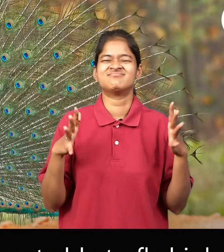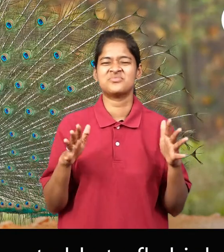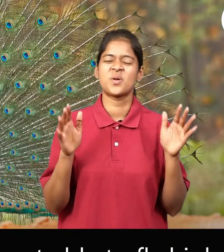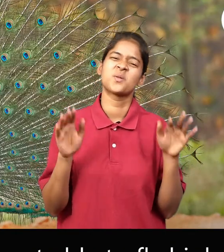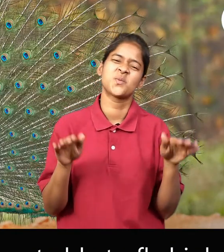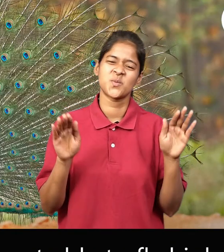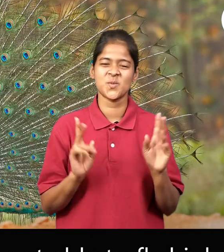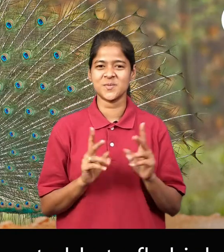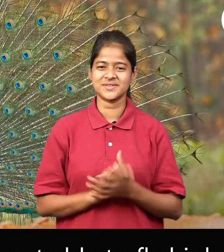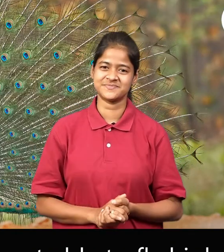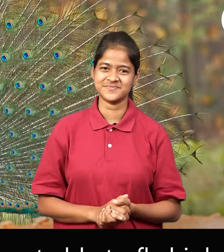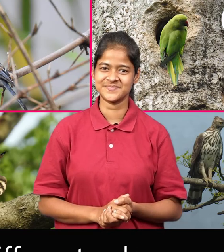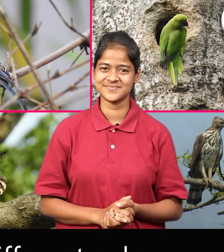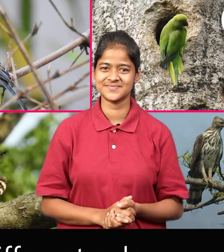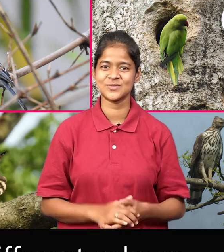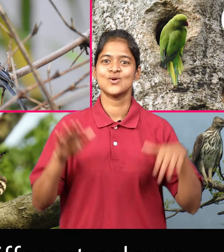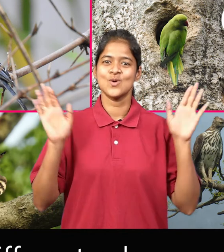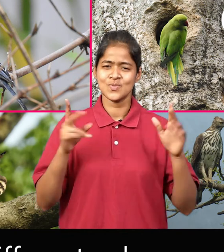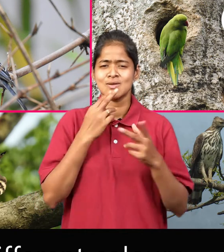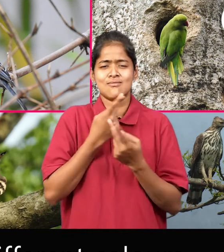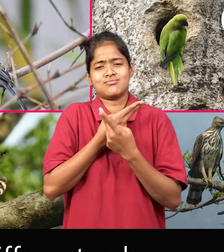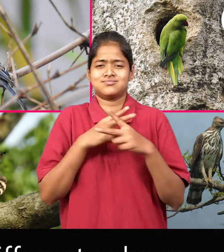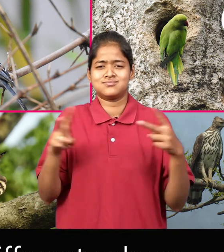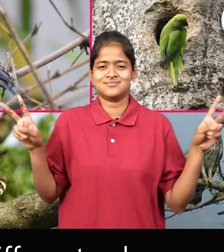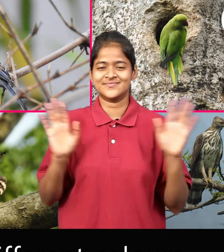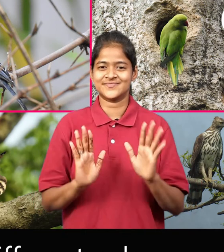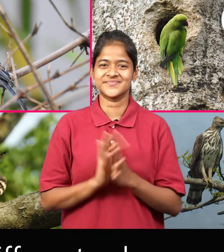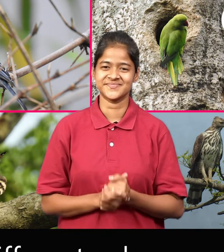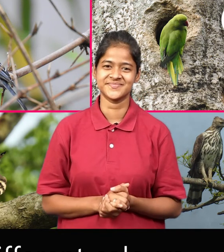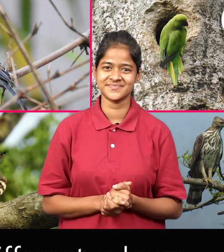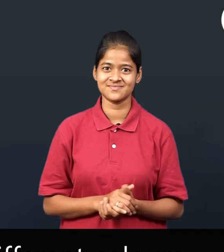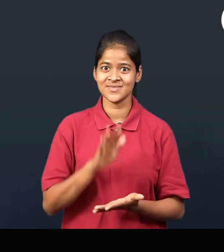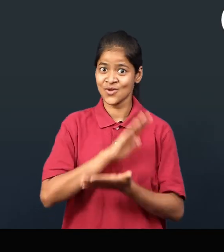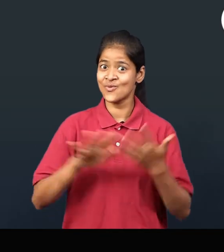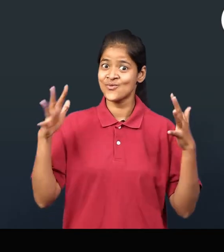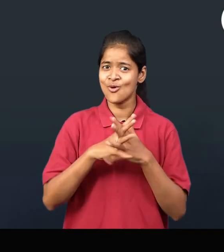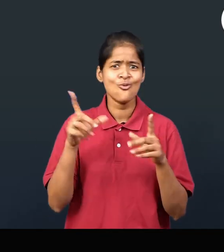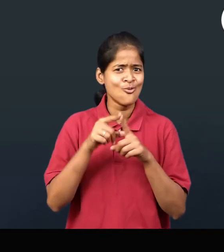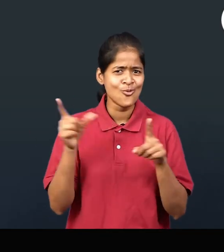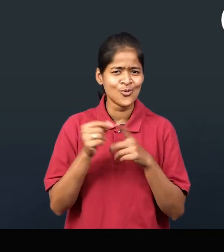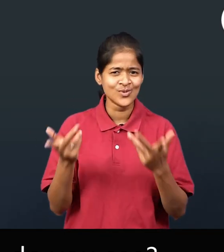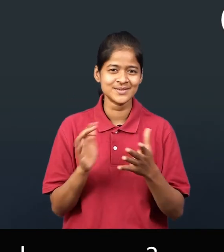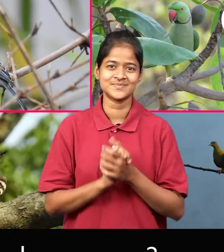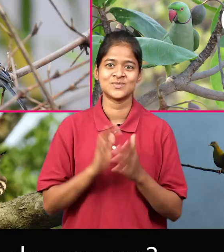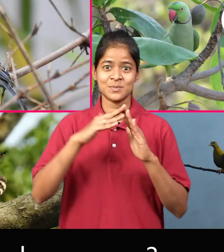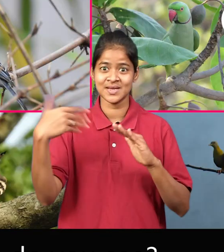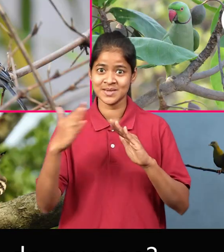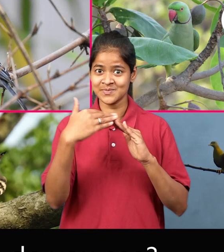able to fly high birds are of different colors activity which birds do you